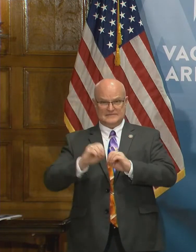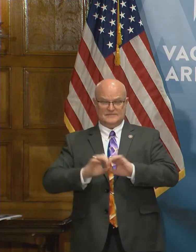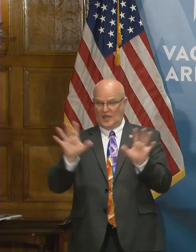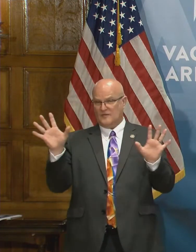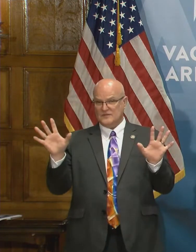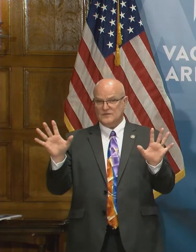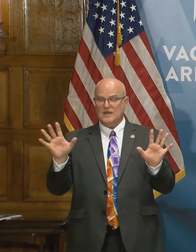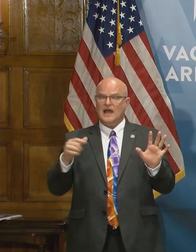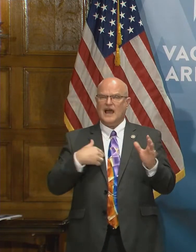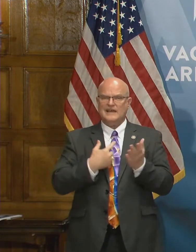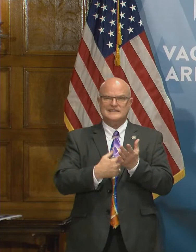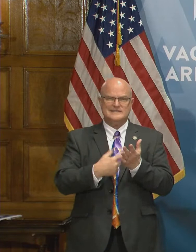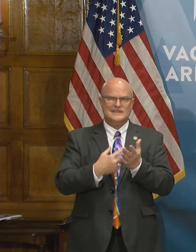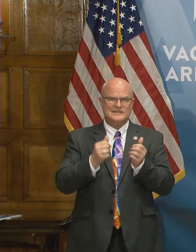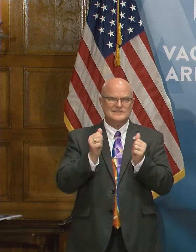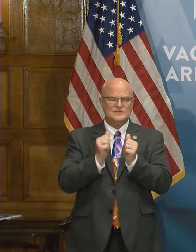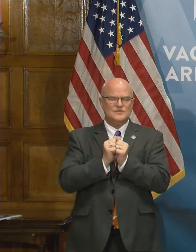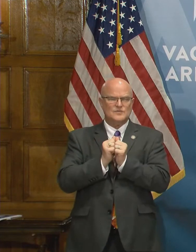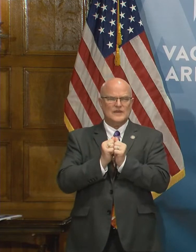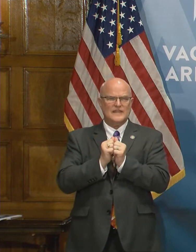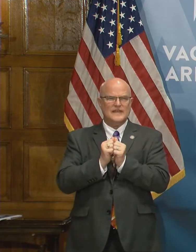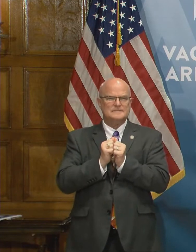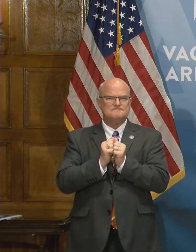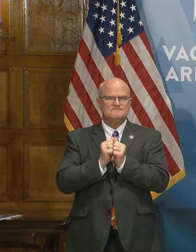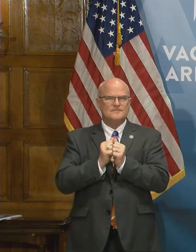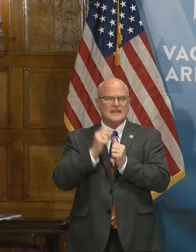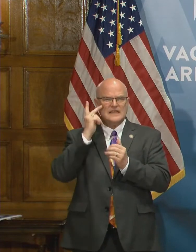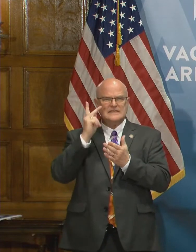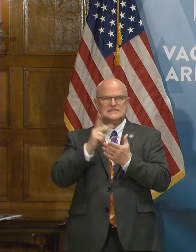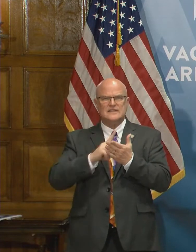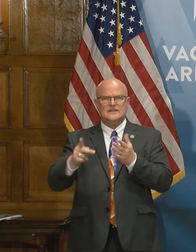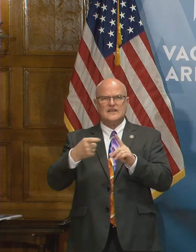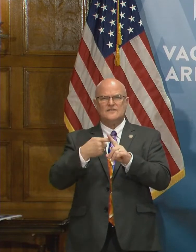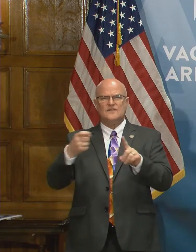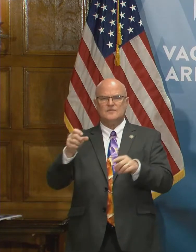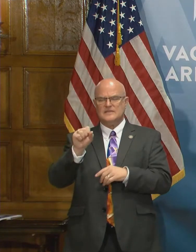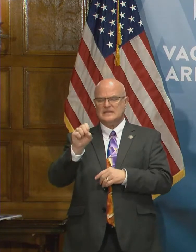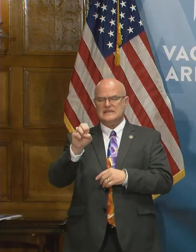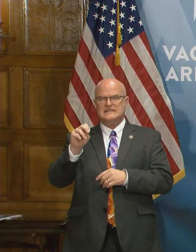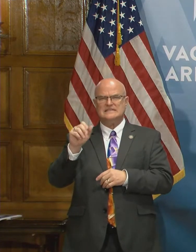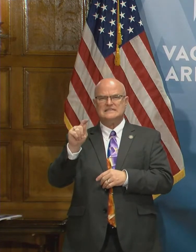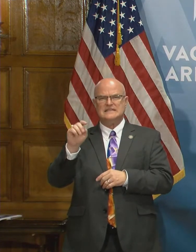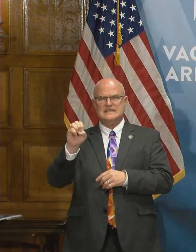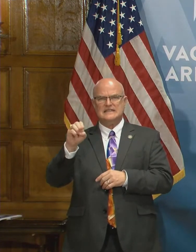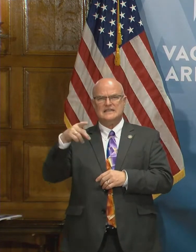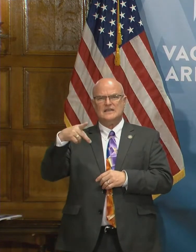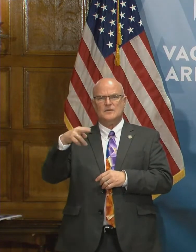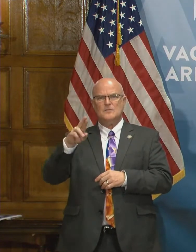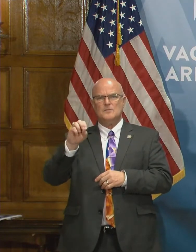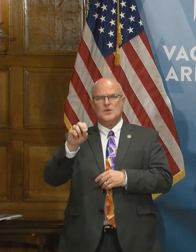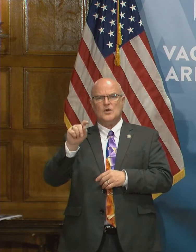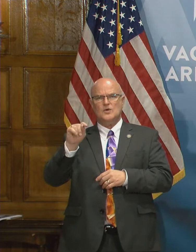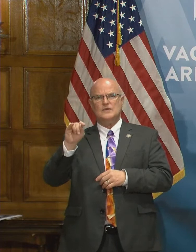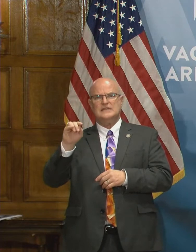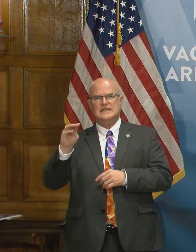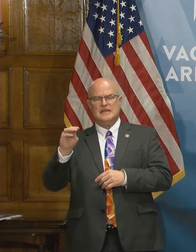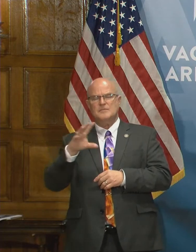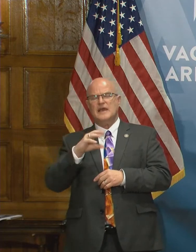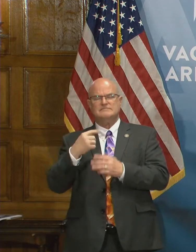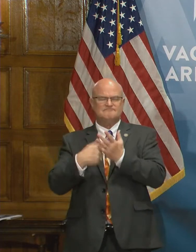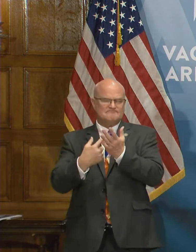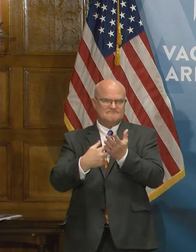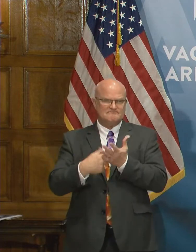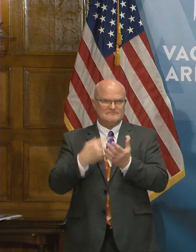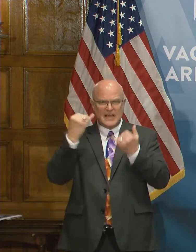one. I had a discussion with the Senate Pro Tem and the Speaker of the House today, just sort of batting